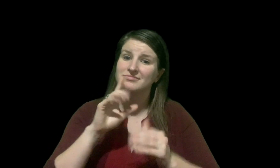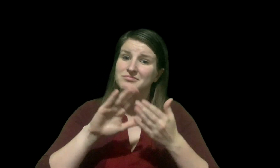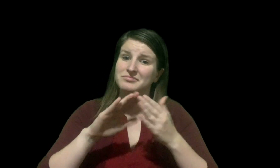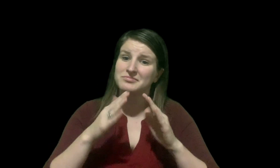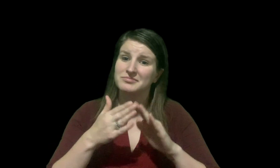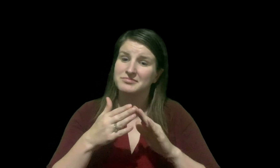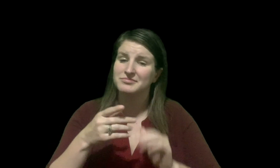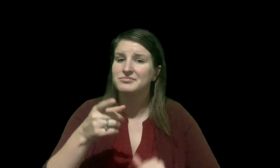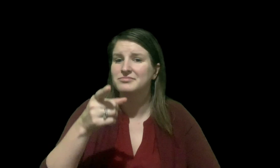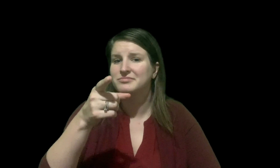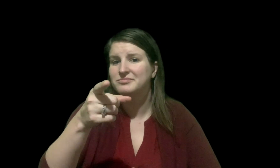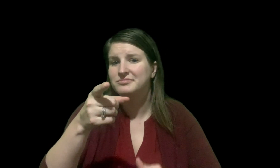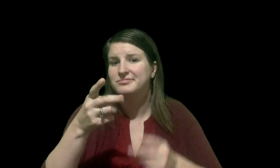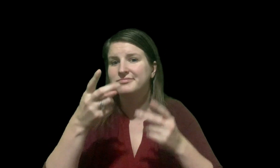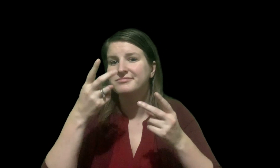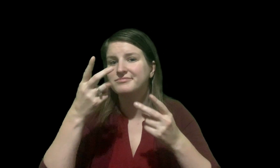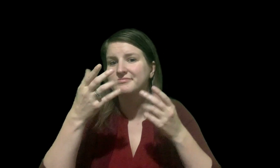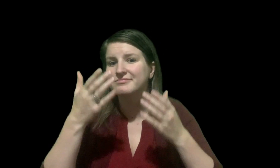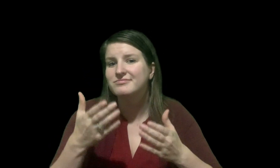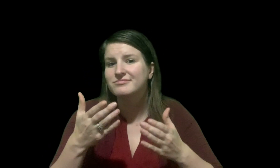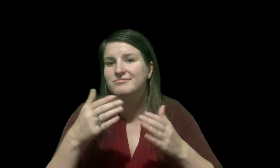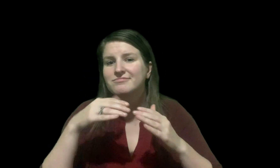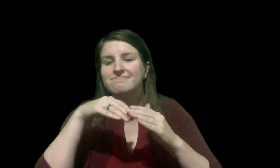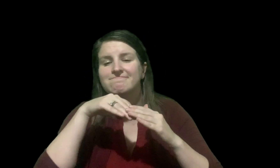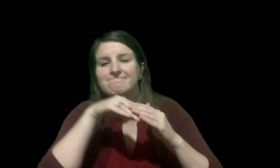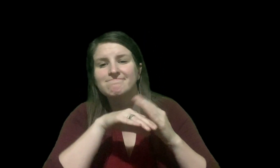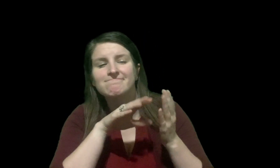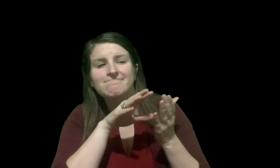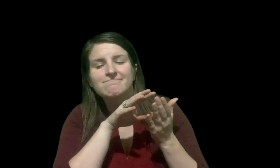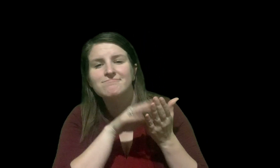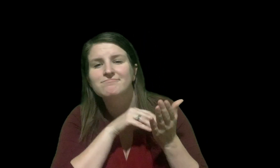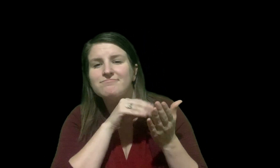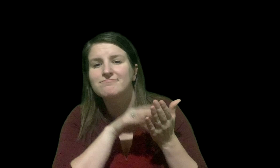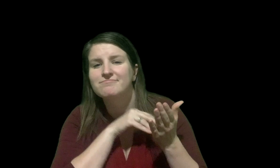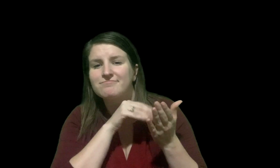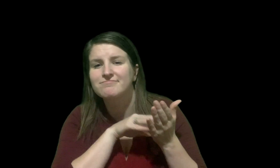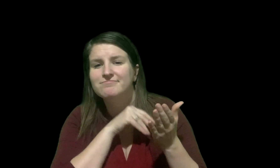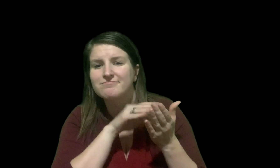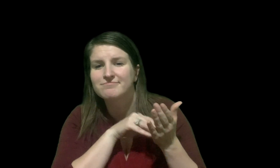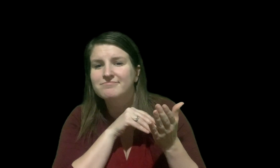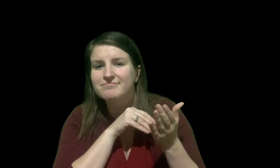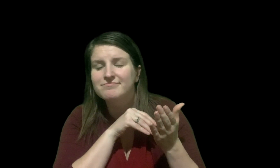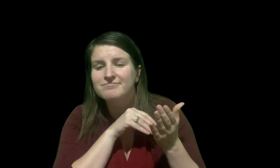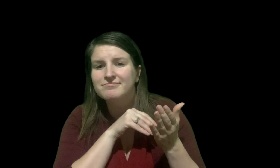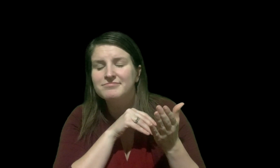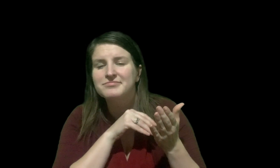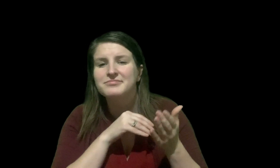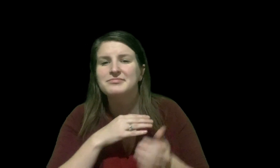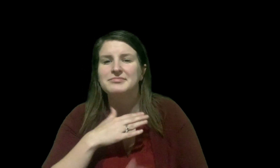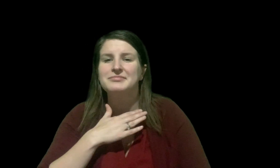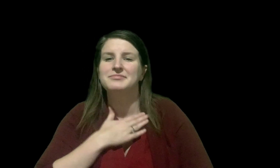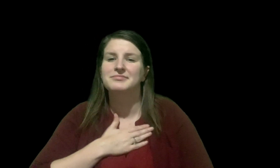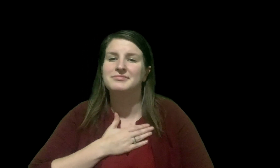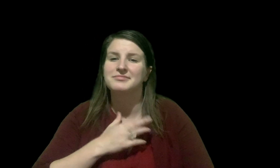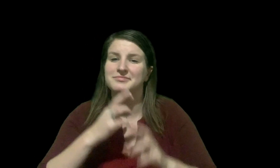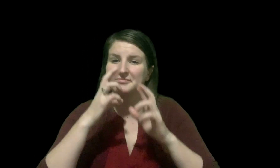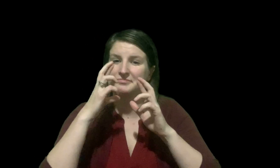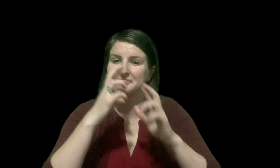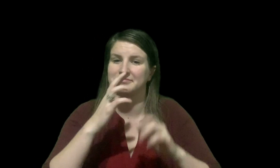Because in the deaf community, it's our community, and you're just a visitor that is coming in to learn.